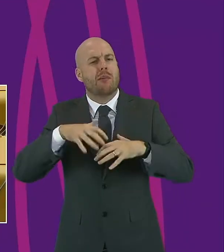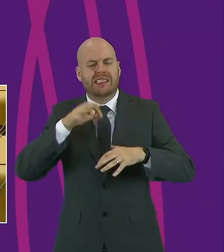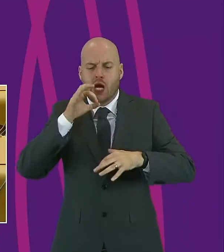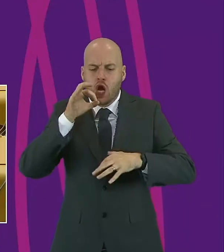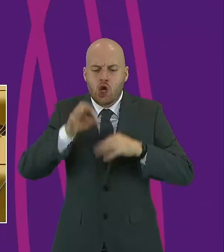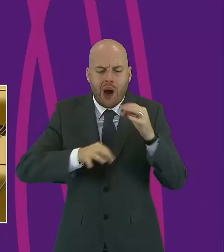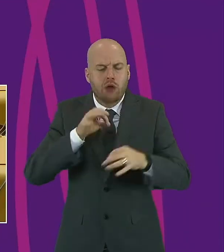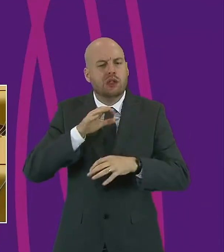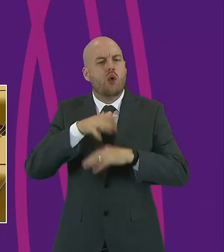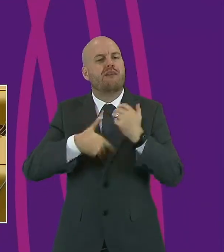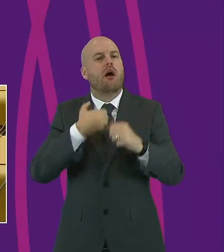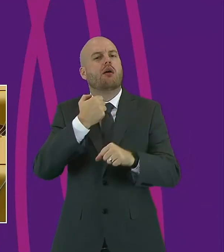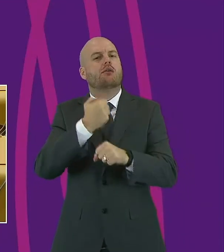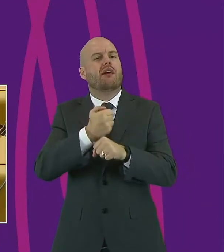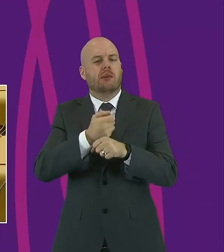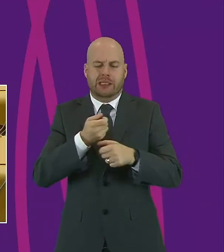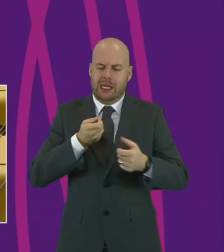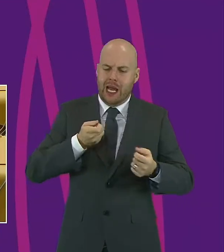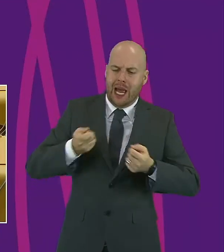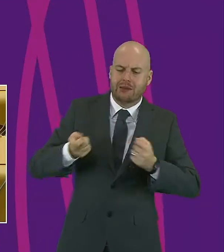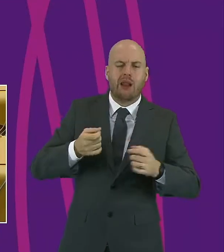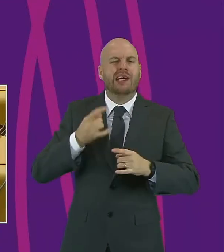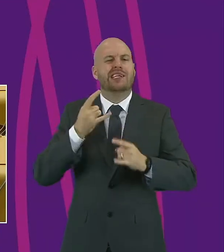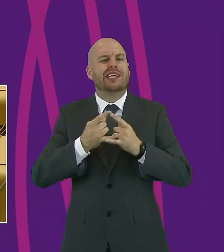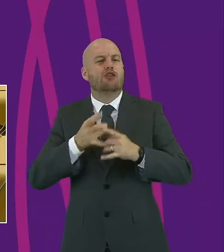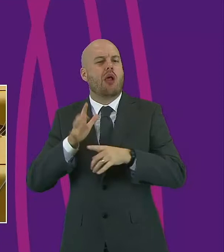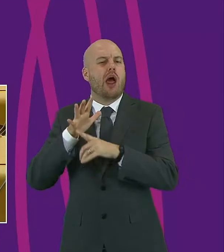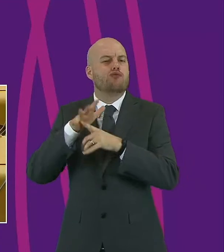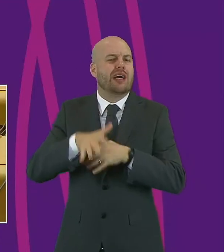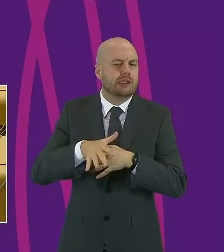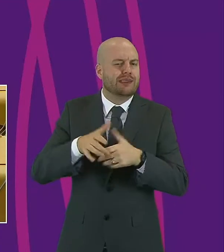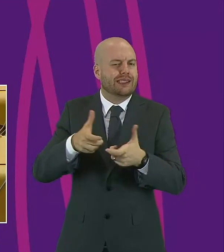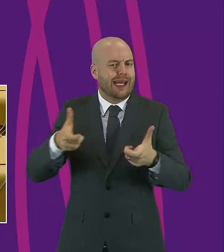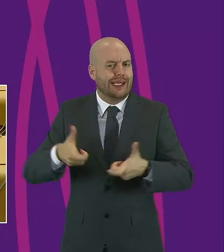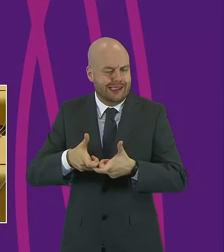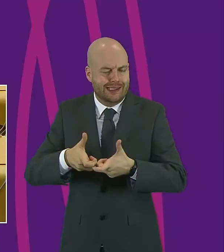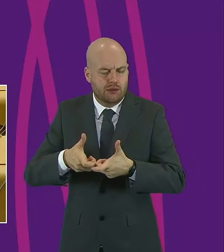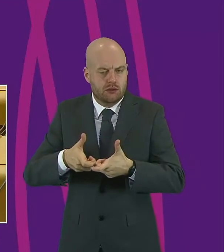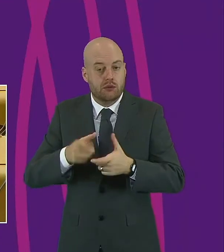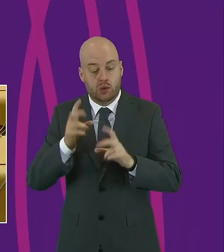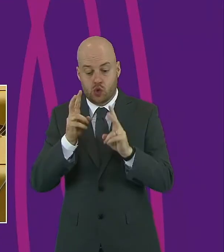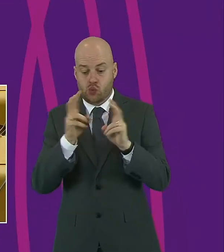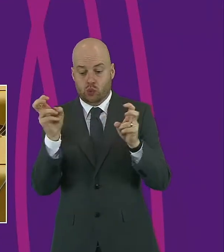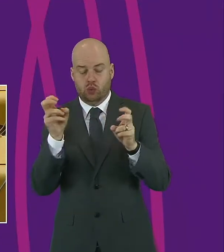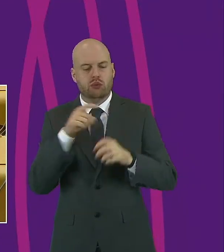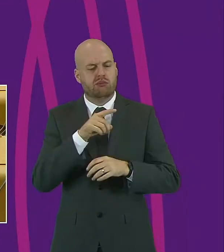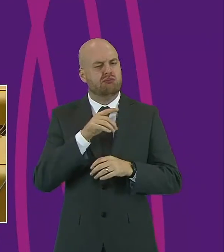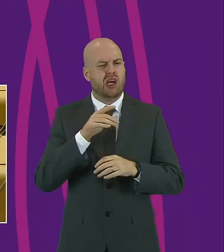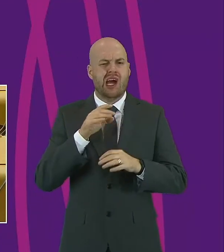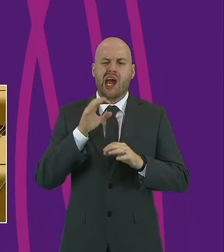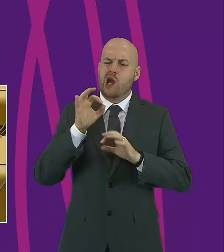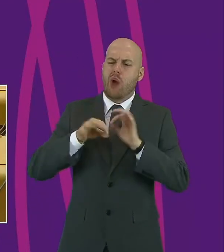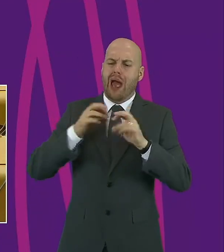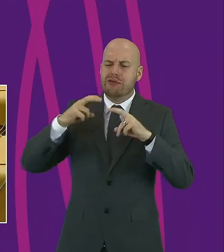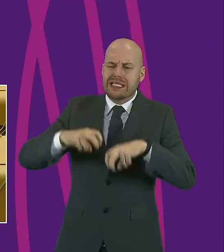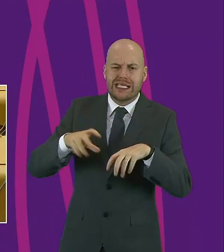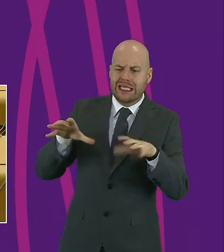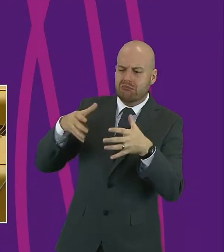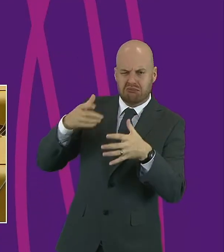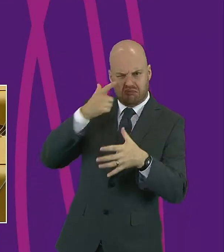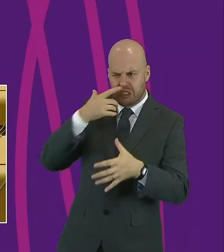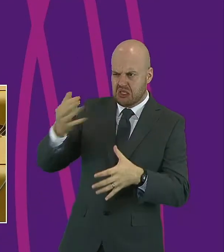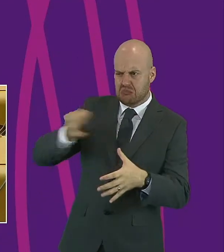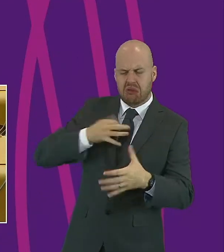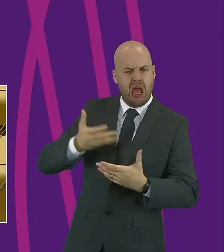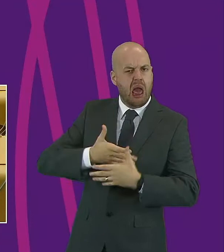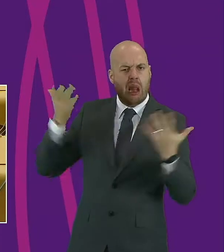sexual harassment cases. And I quote, "The inquiry will be able to request whatever material they want, and I undertake today that we